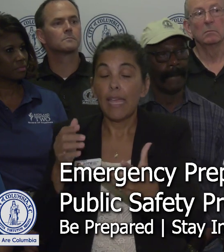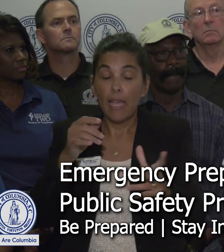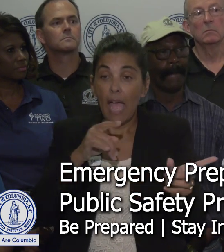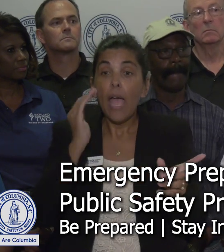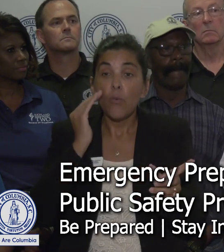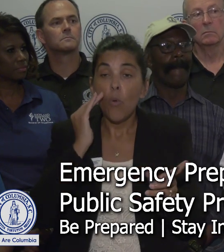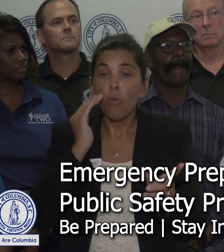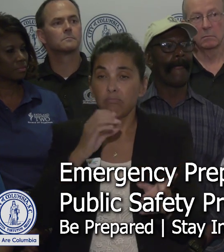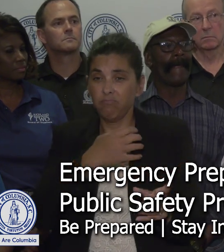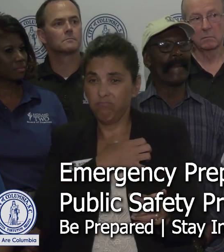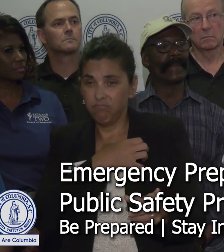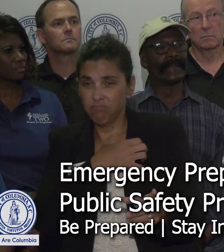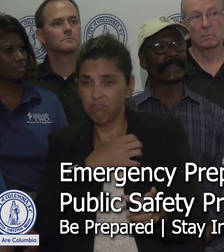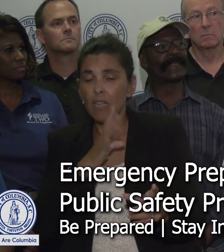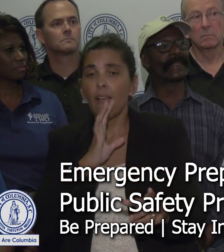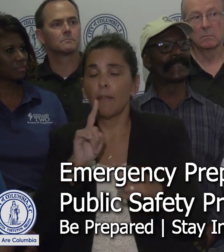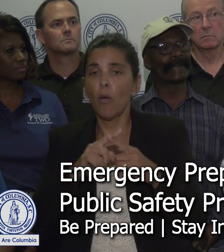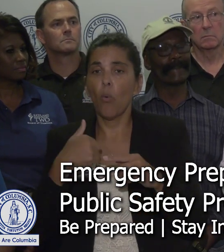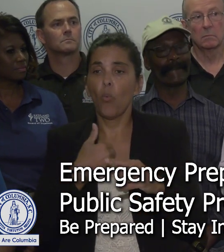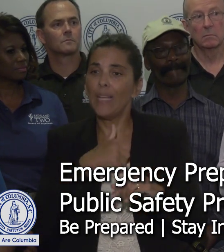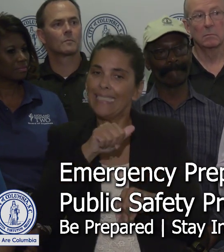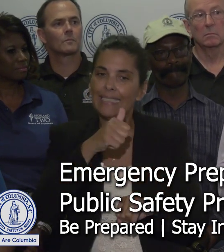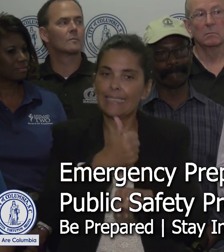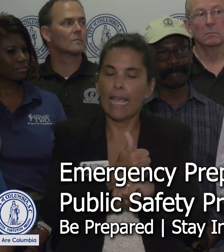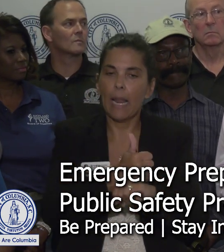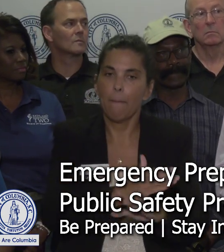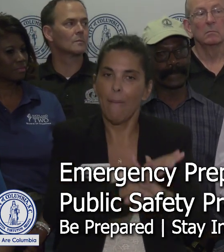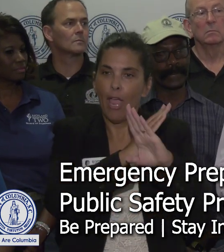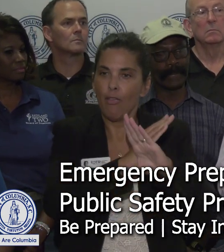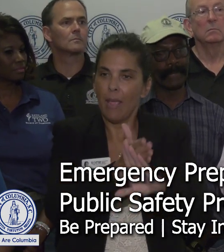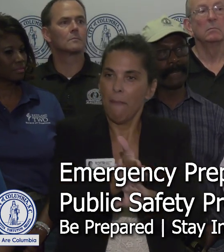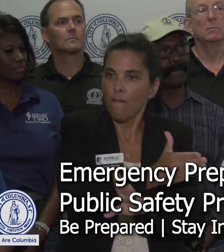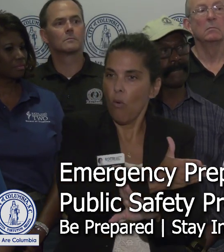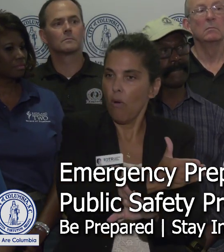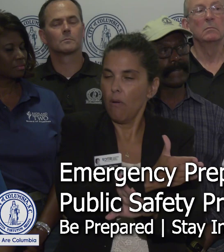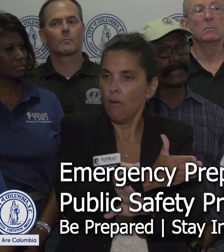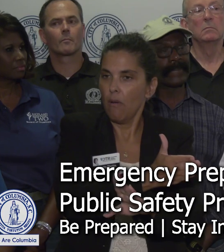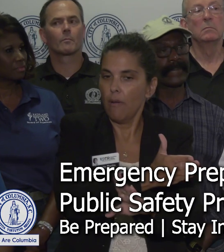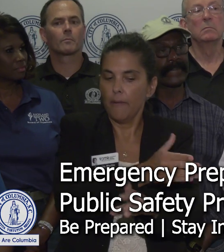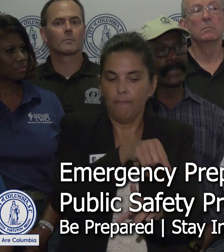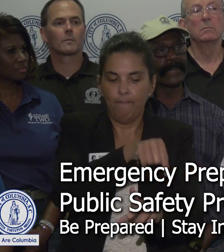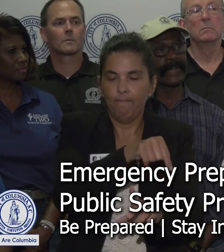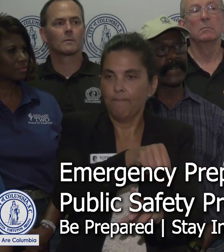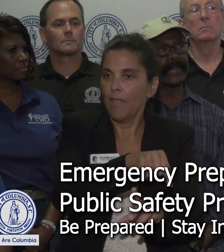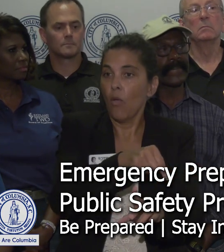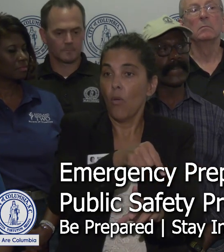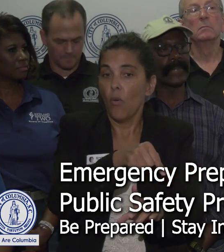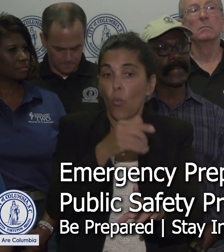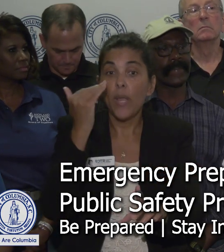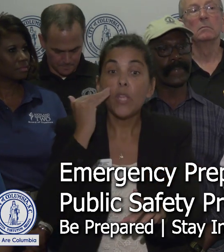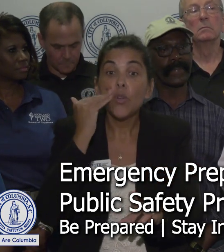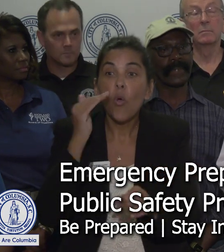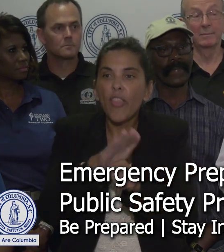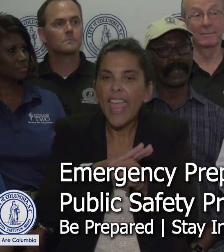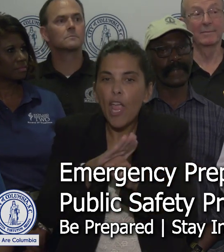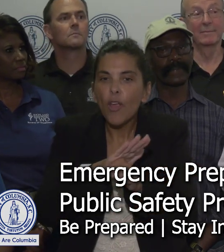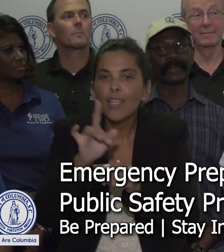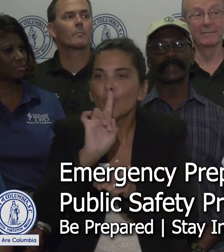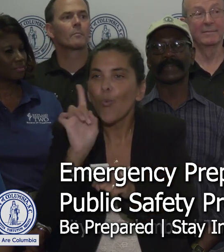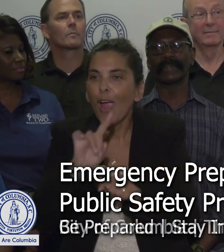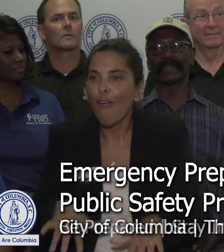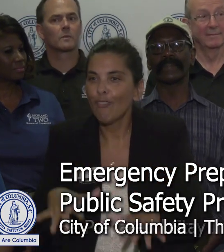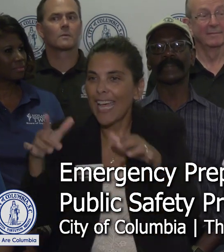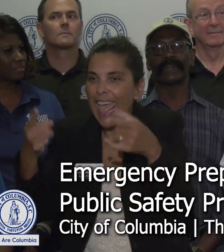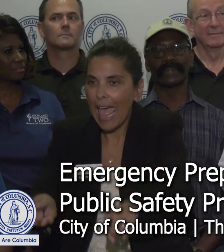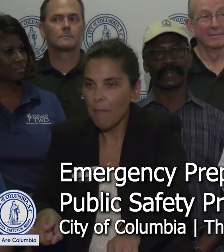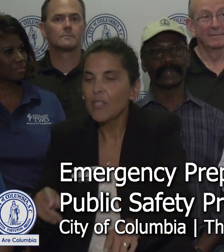barricades at certain locations. That's something we learned from 2015. We never did that before. So we know the hot spots in the city of Columbia,